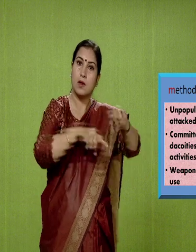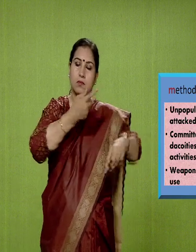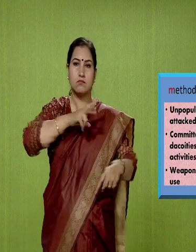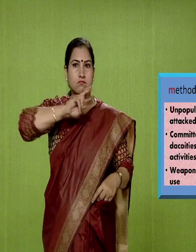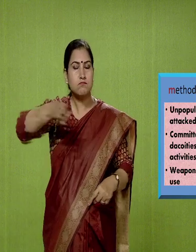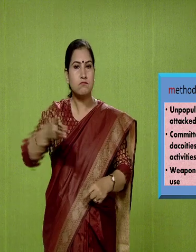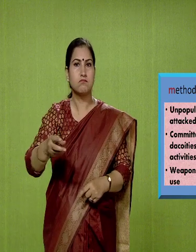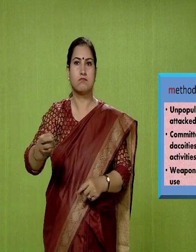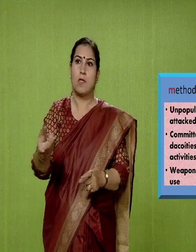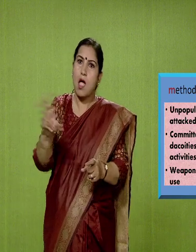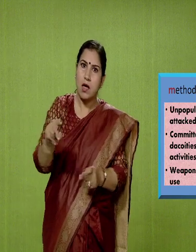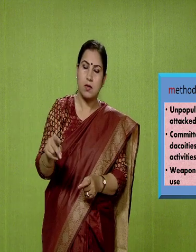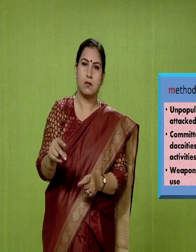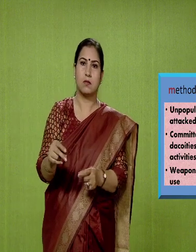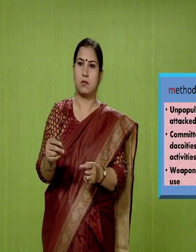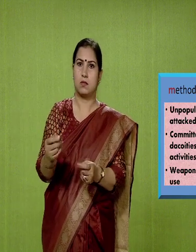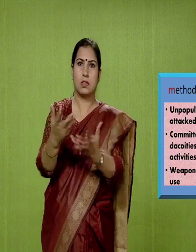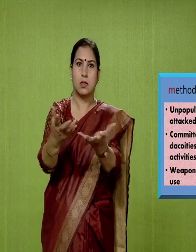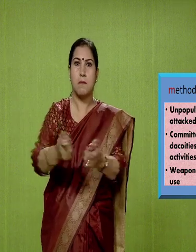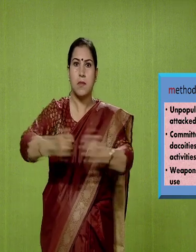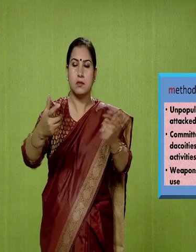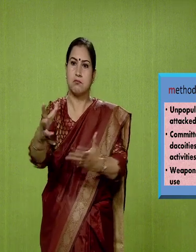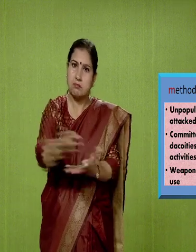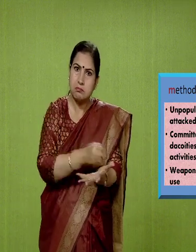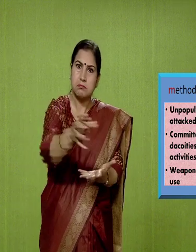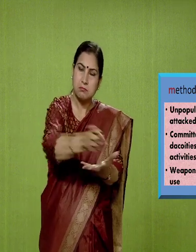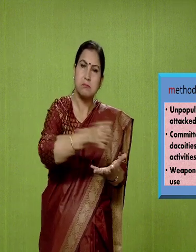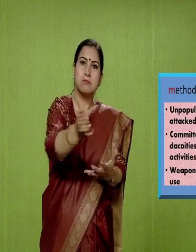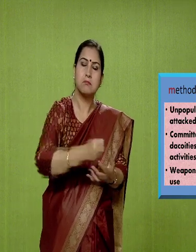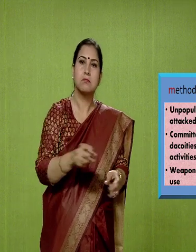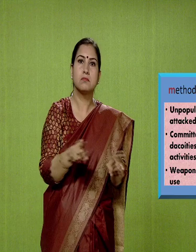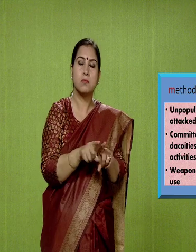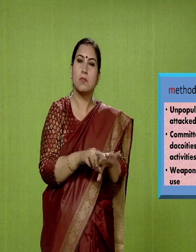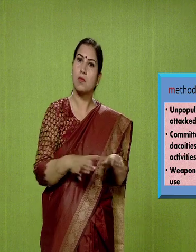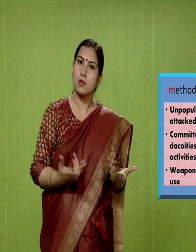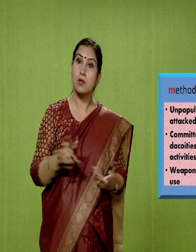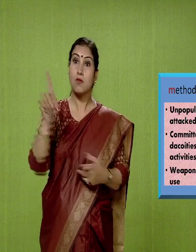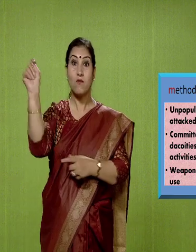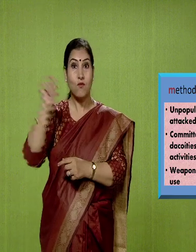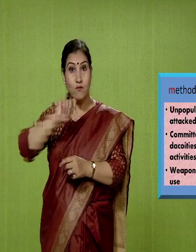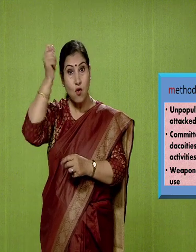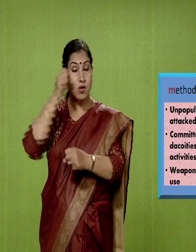Weapons were robbed by them for their use against British government,